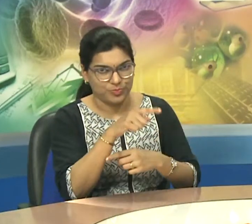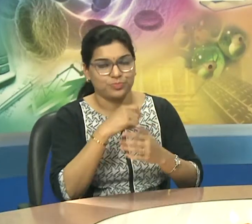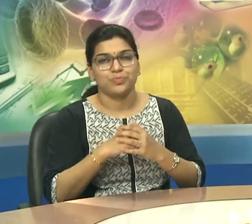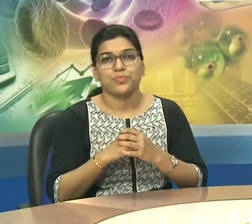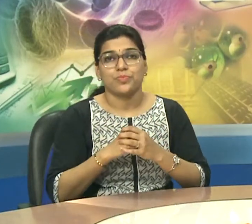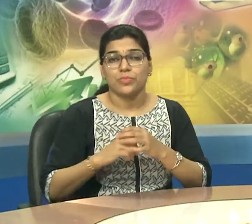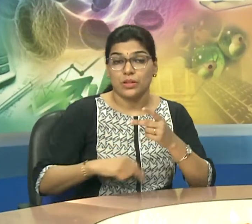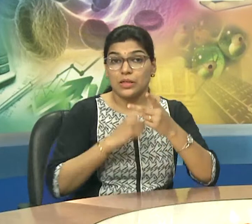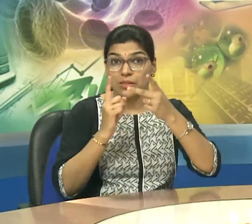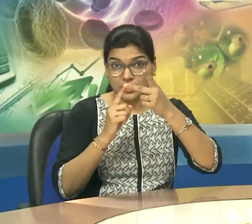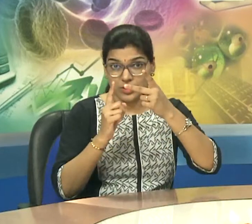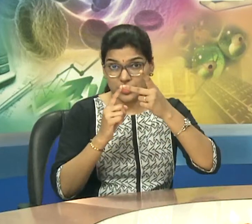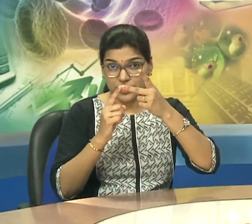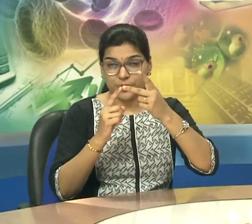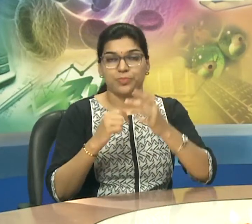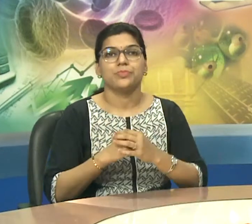So, you can use may I or can I.